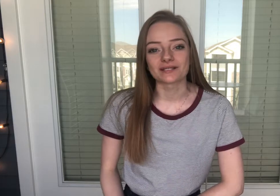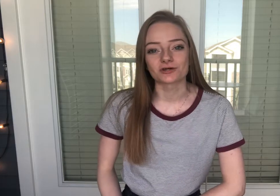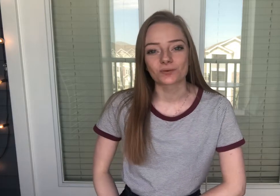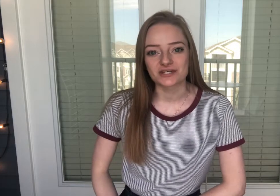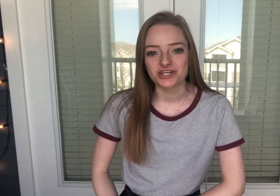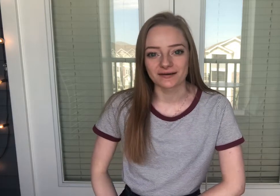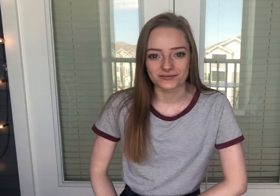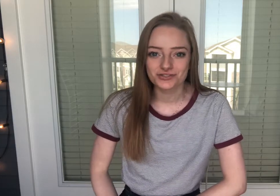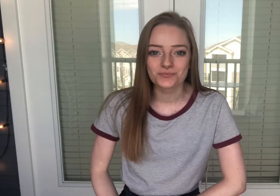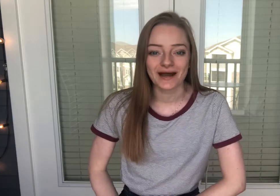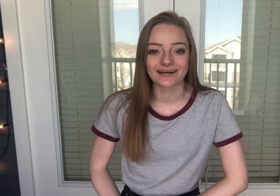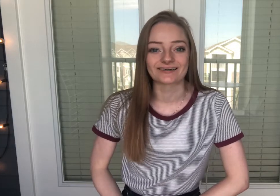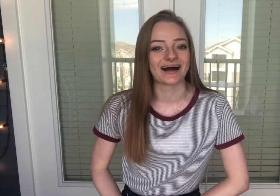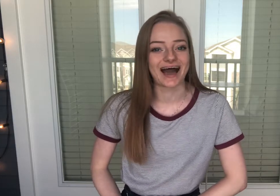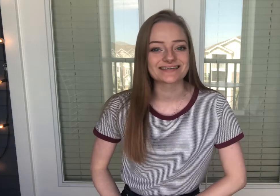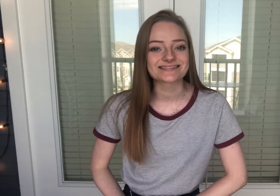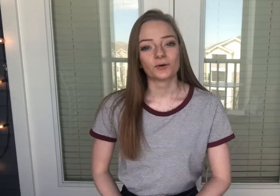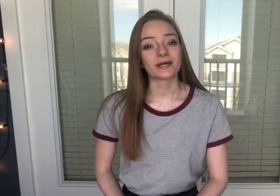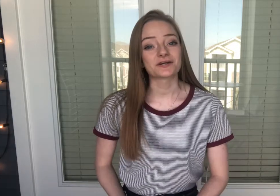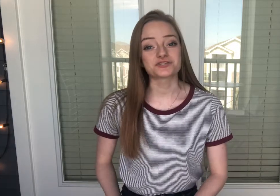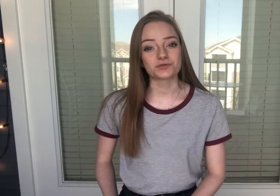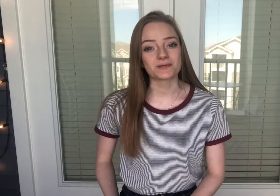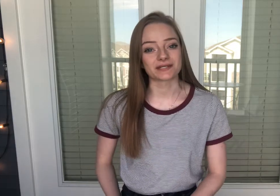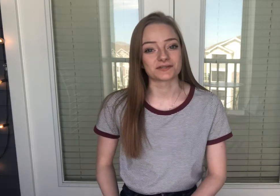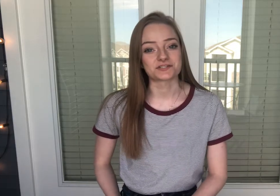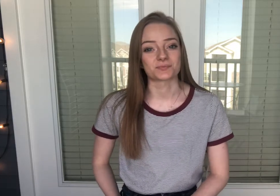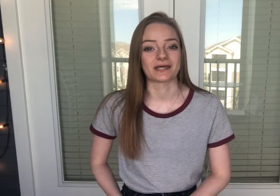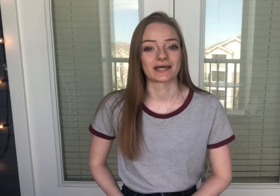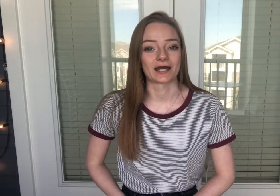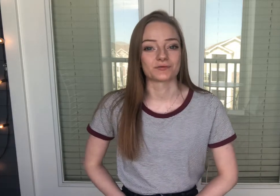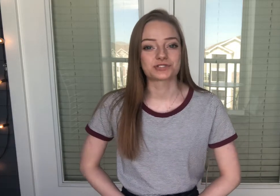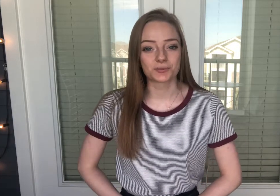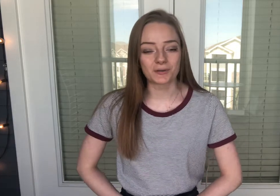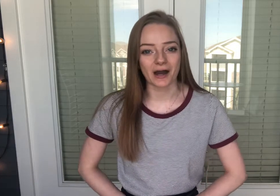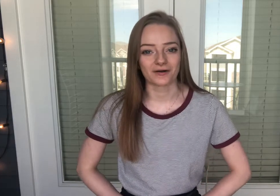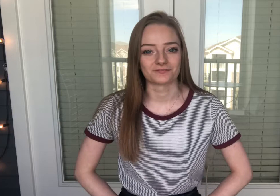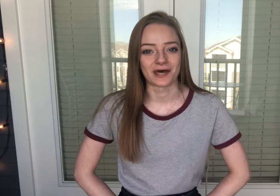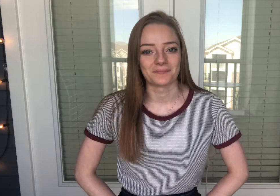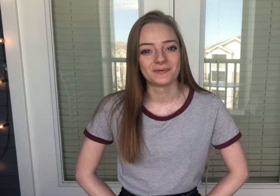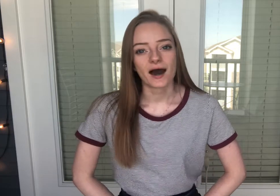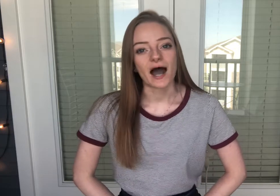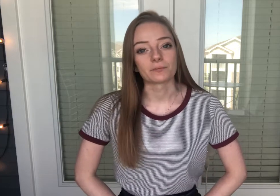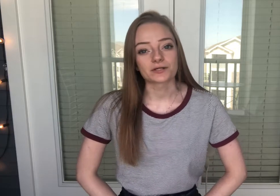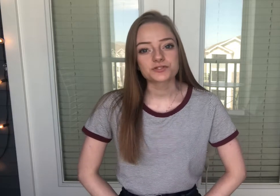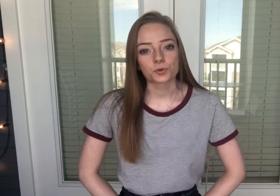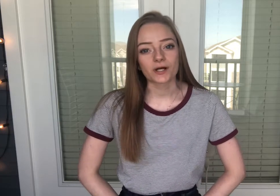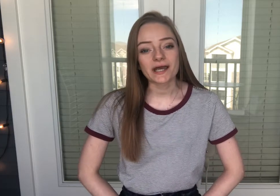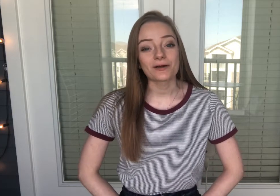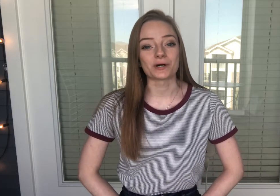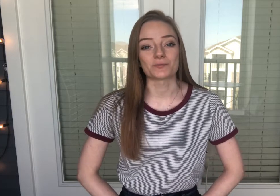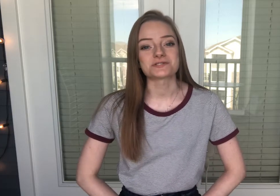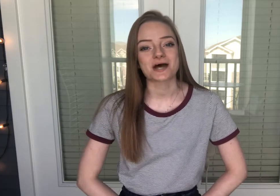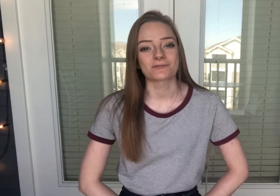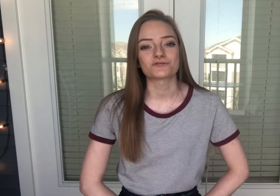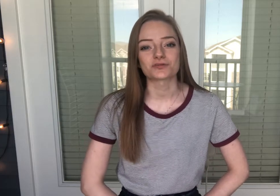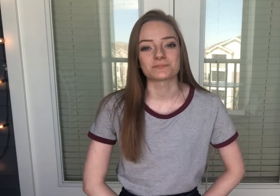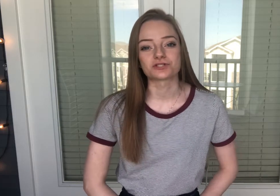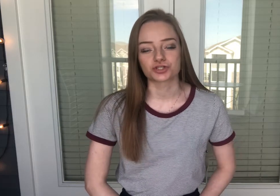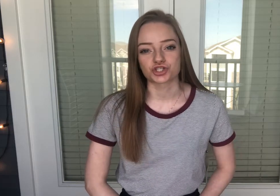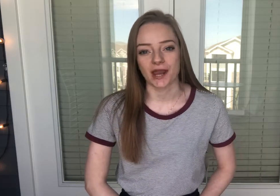quick shout out to my class. We had a Zoom meeting this week and I was super proud of them. I read a story and when it was time for them to share,